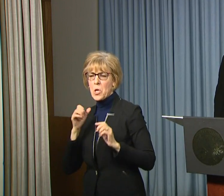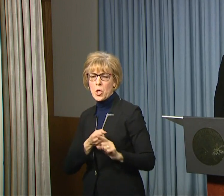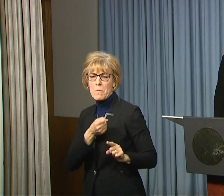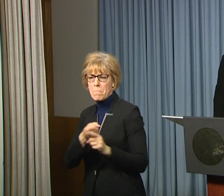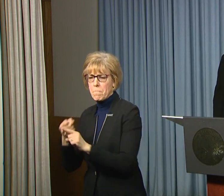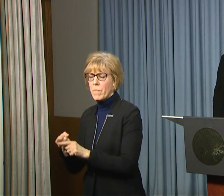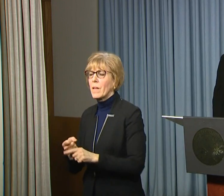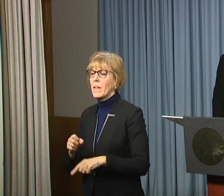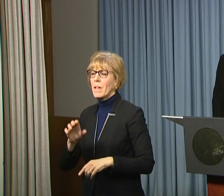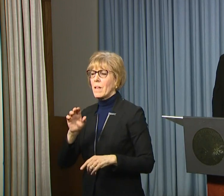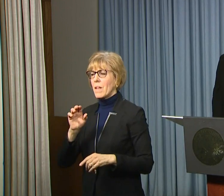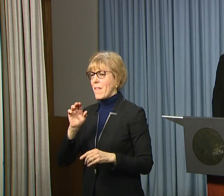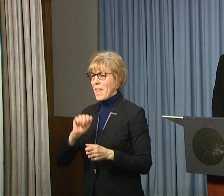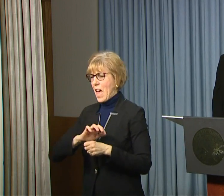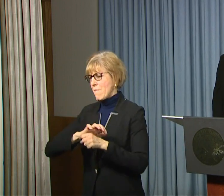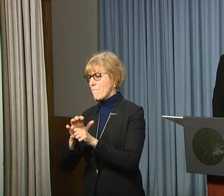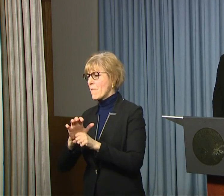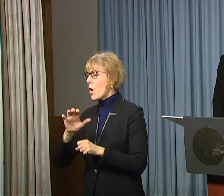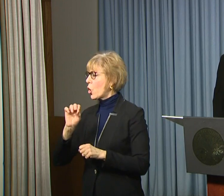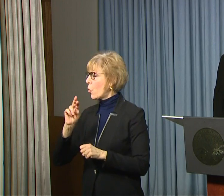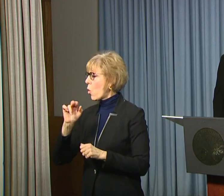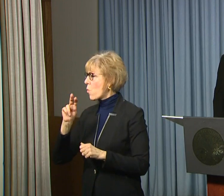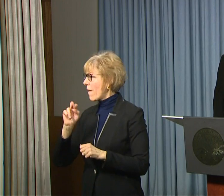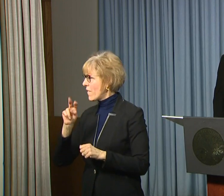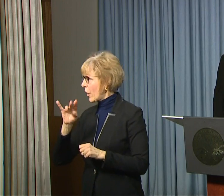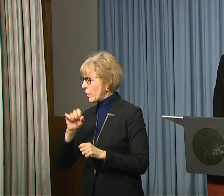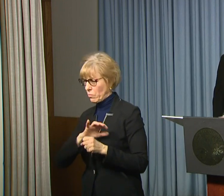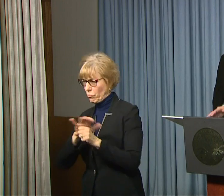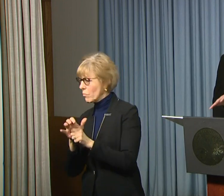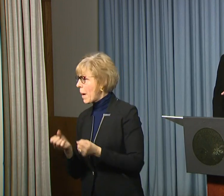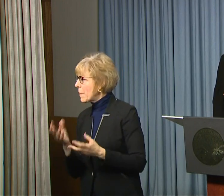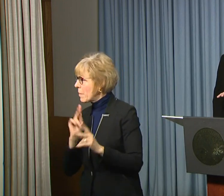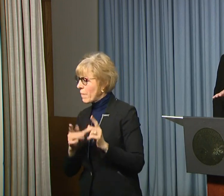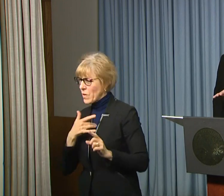could contract COVID-19? Well, there's really no way of telling that. You know,